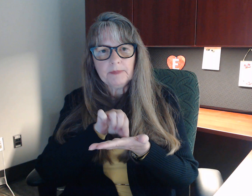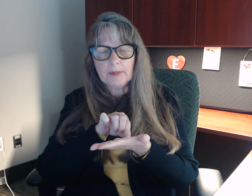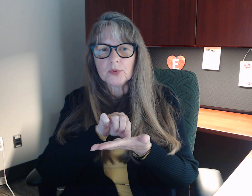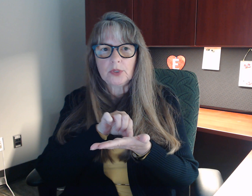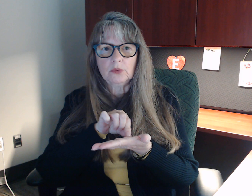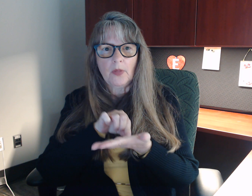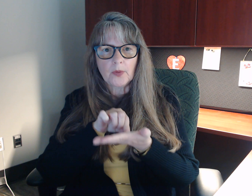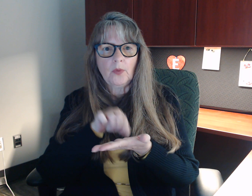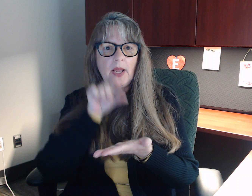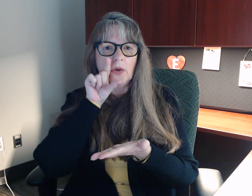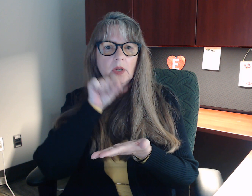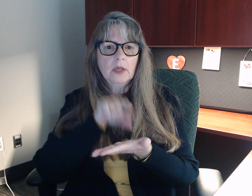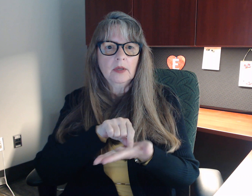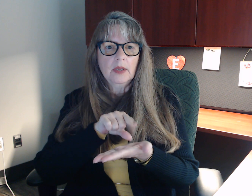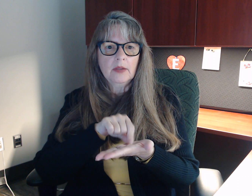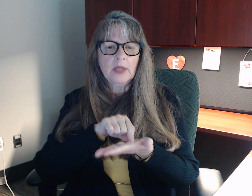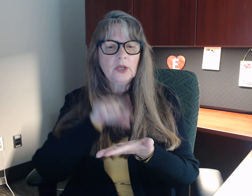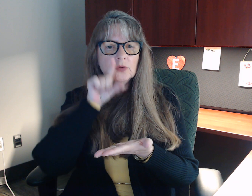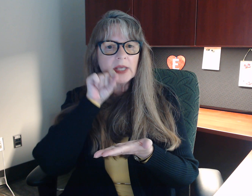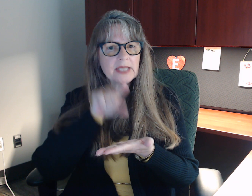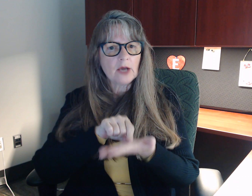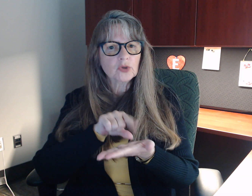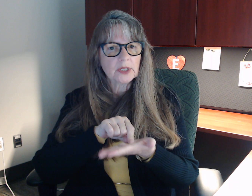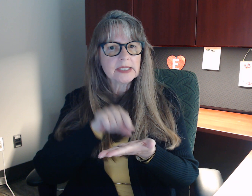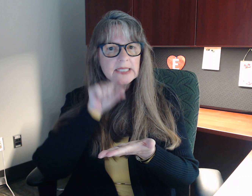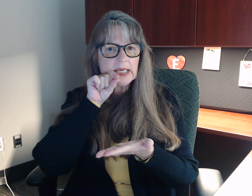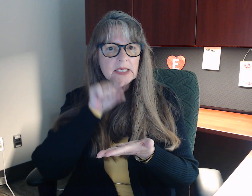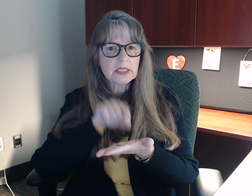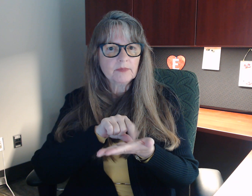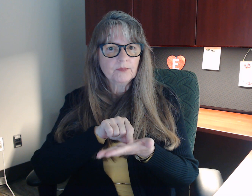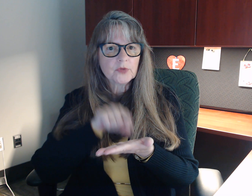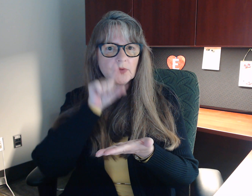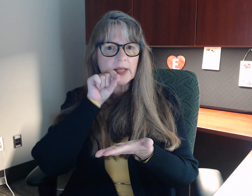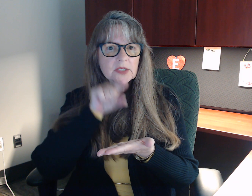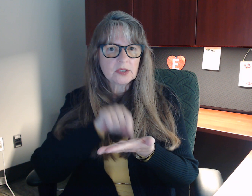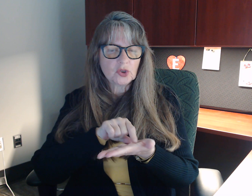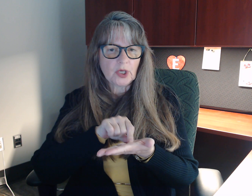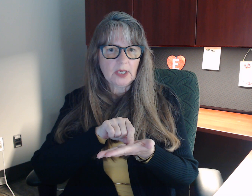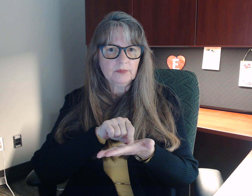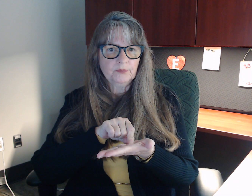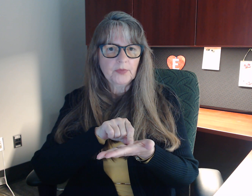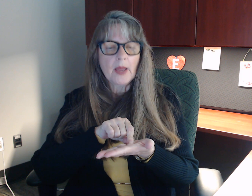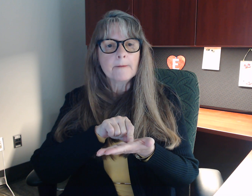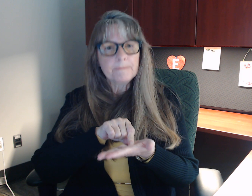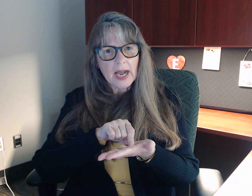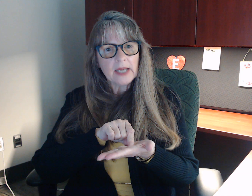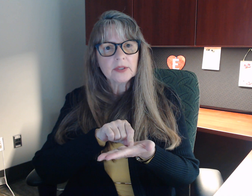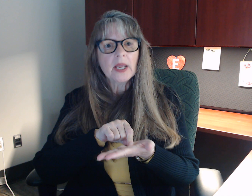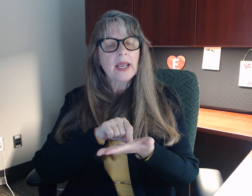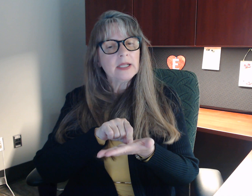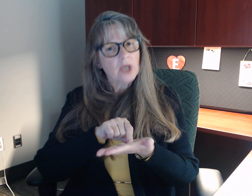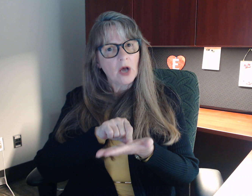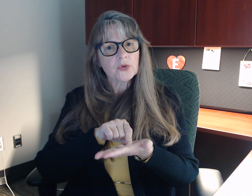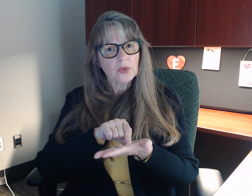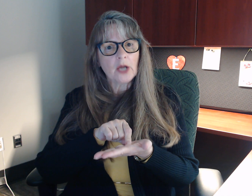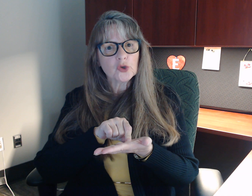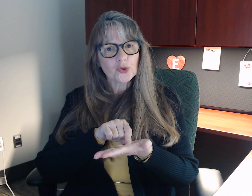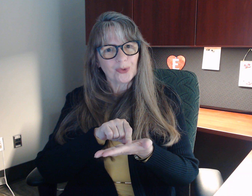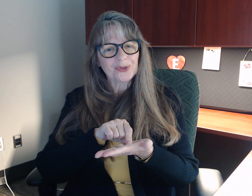pebbles that are on the ground. And that's how chickens eat. So that's chicken. But it's also gotten shortened where